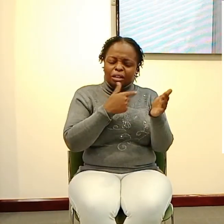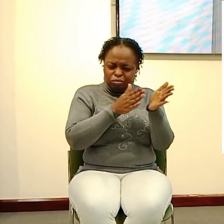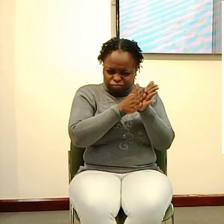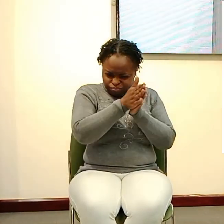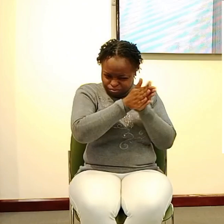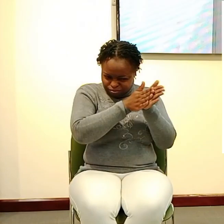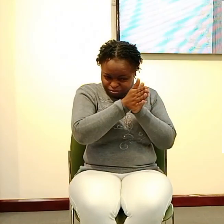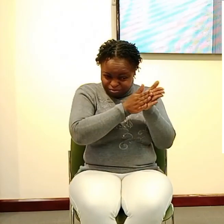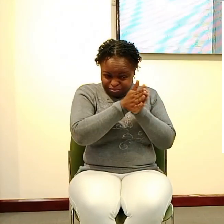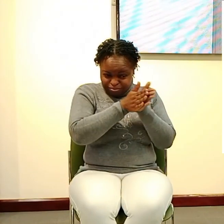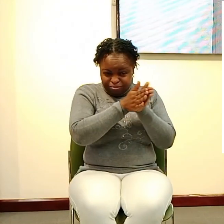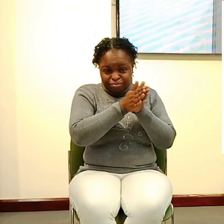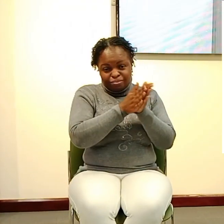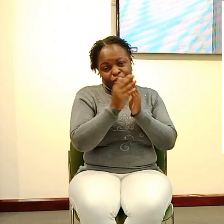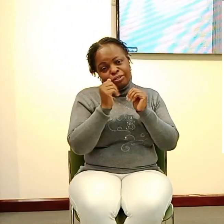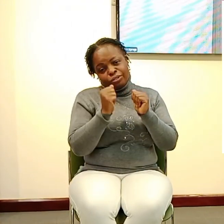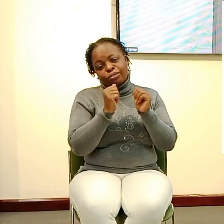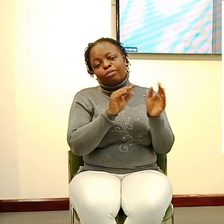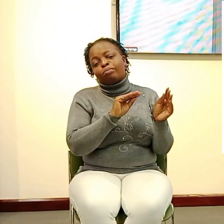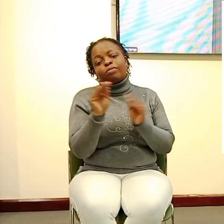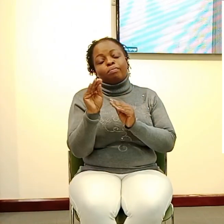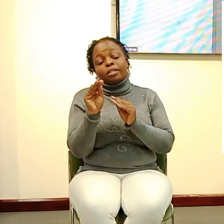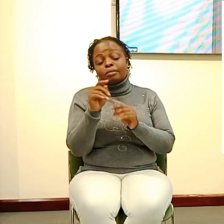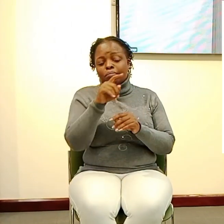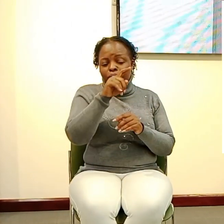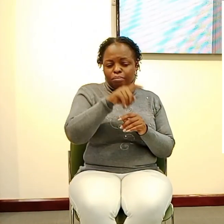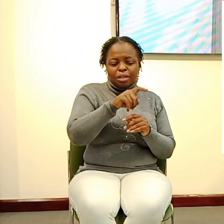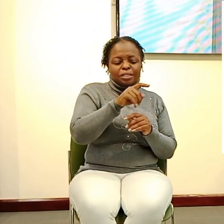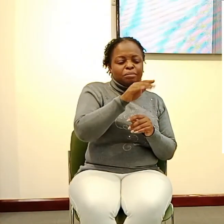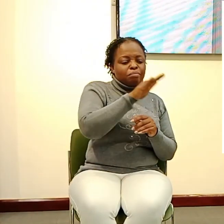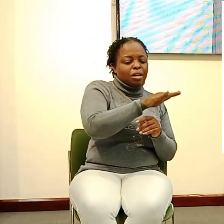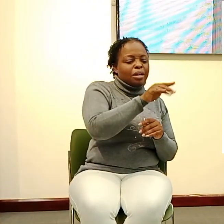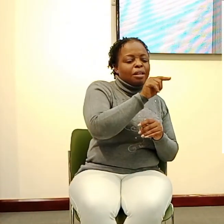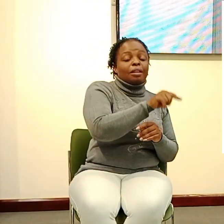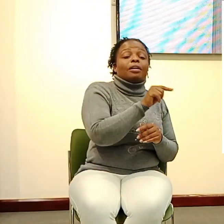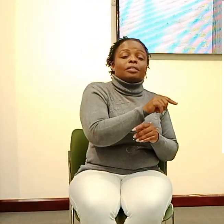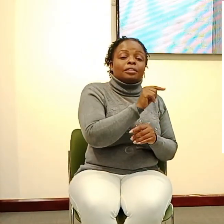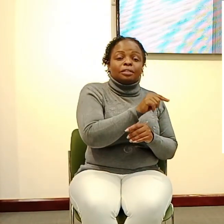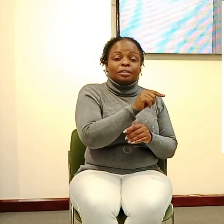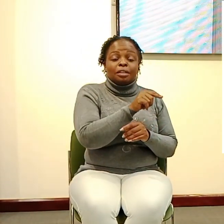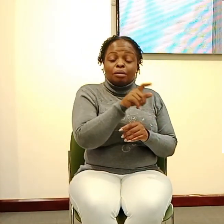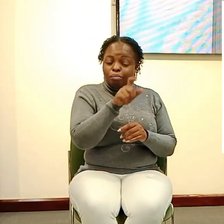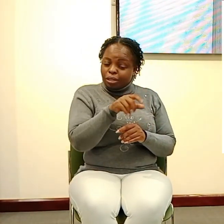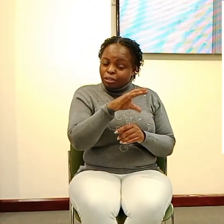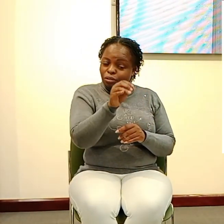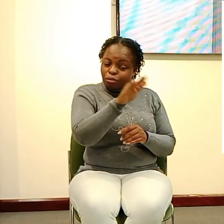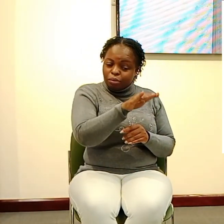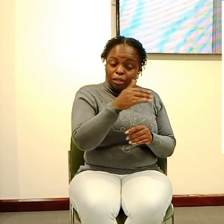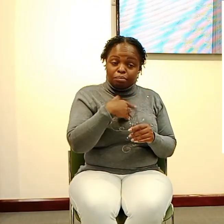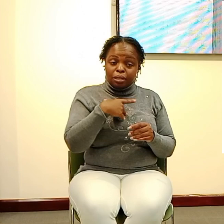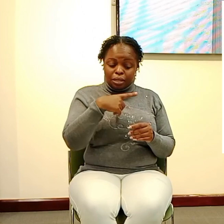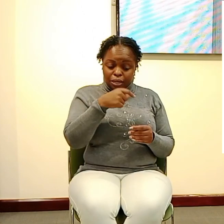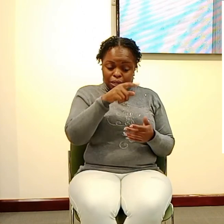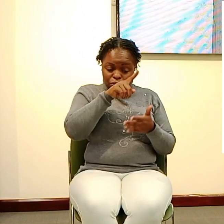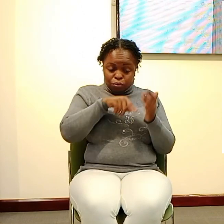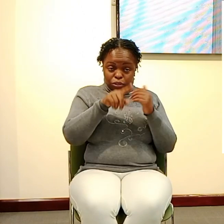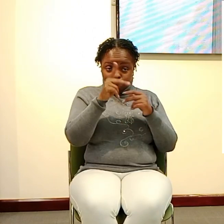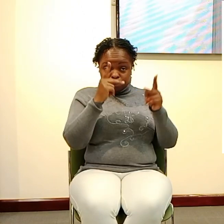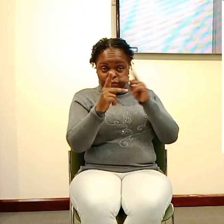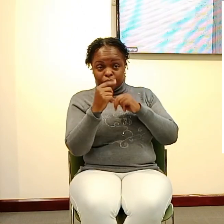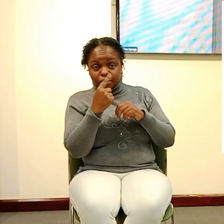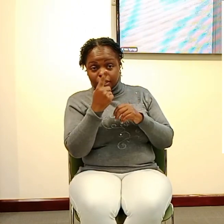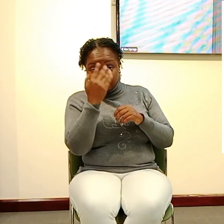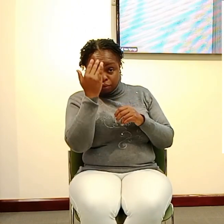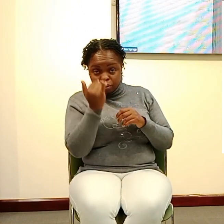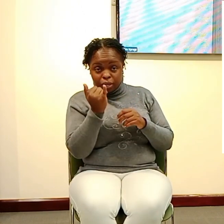very vibrant movement, and we must recreate that. We must go back. You know, I like what Professor says is that sometimes